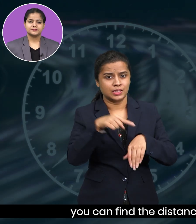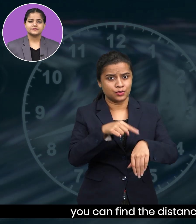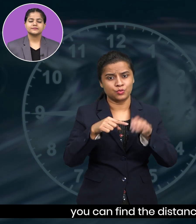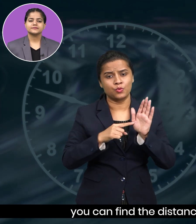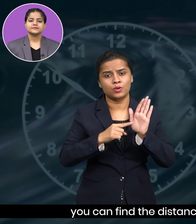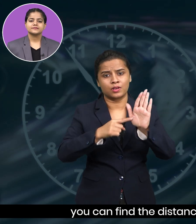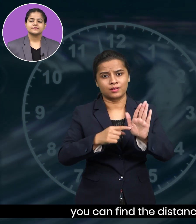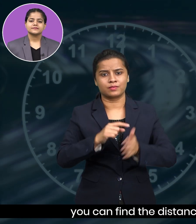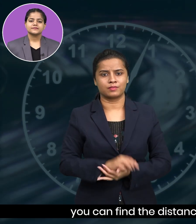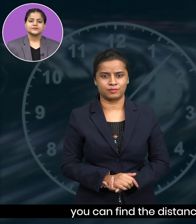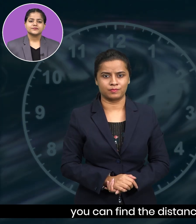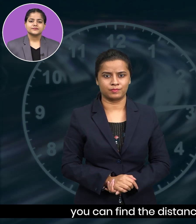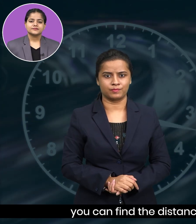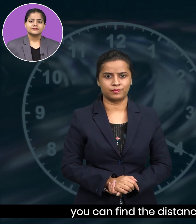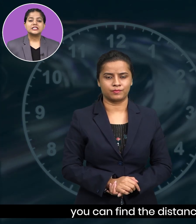time.